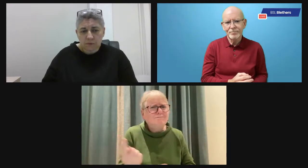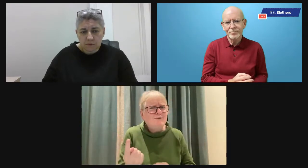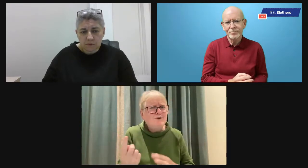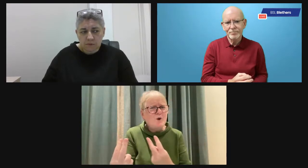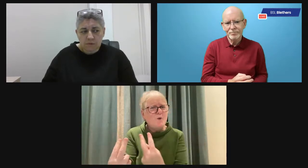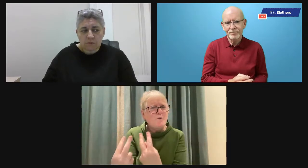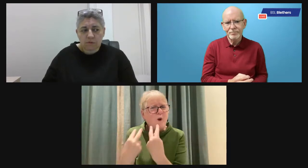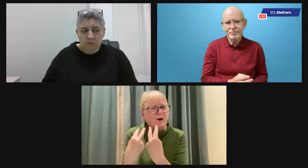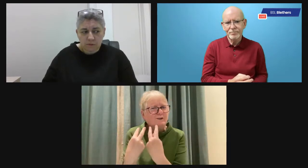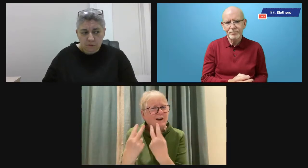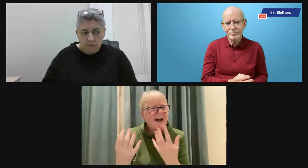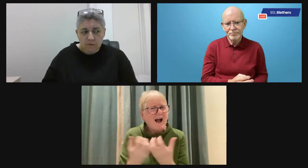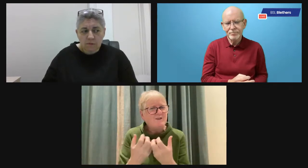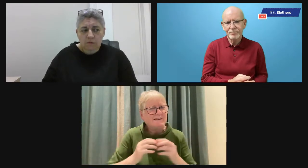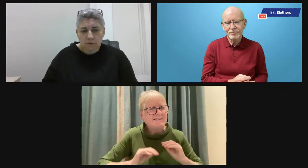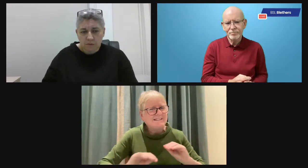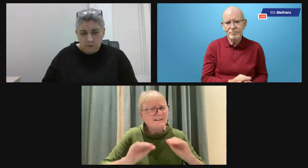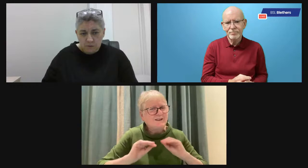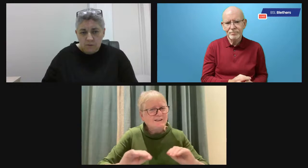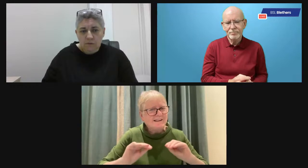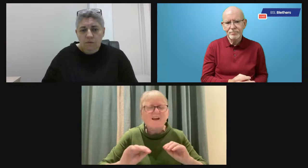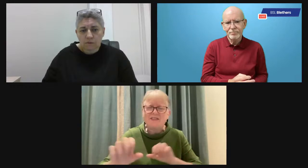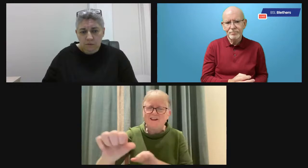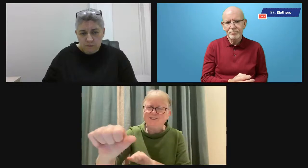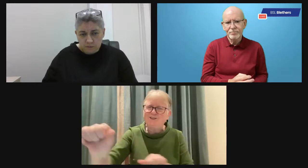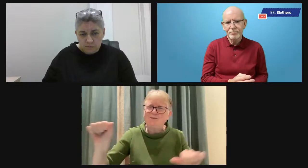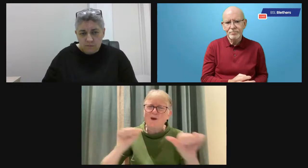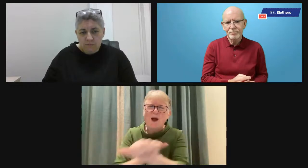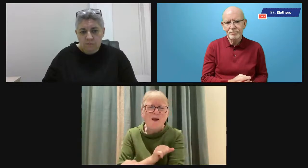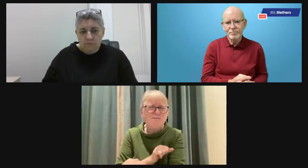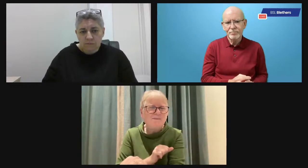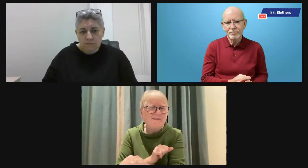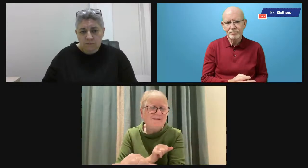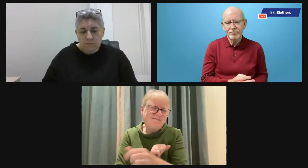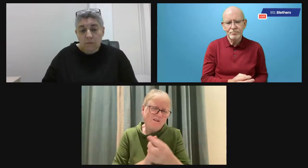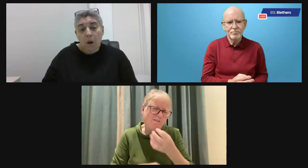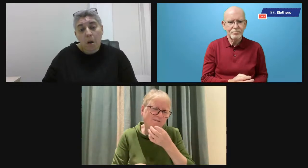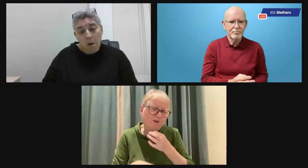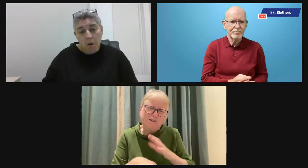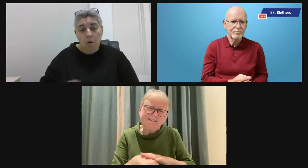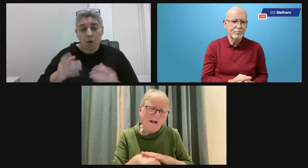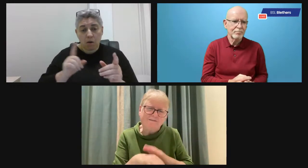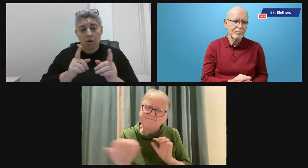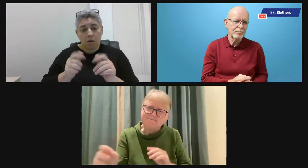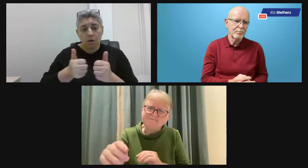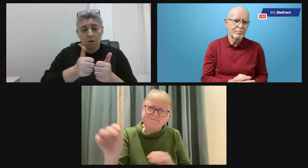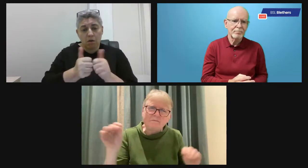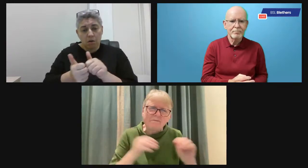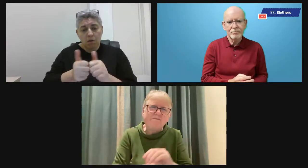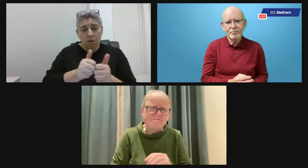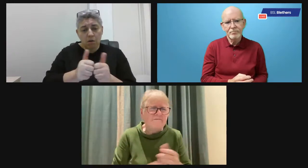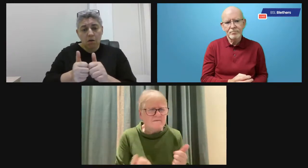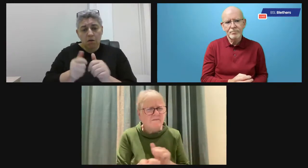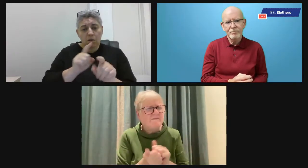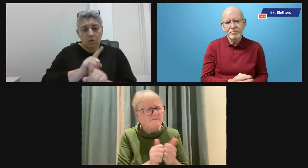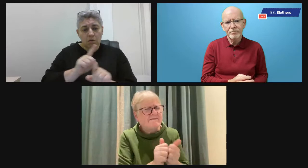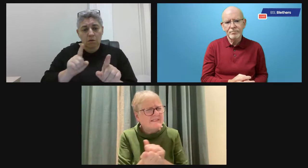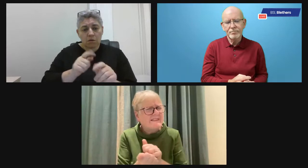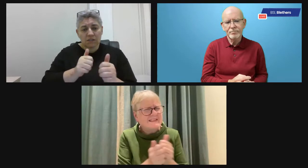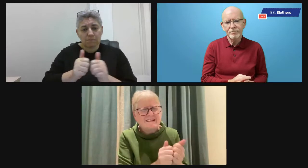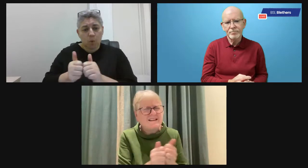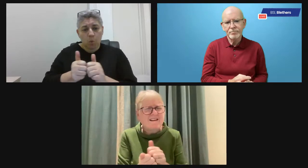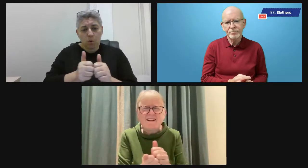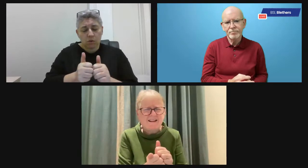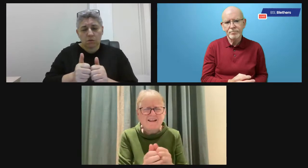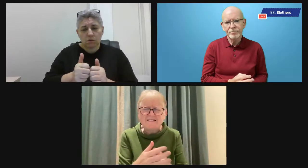You know, when you become a teacher, it's really useful to have someone come along and observe you, and then for you to observe them.